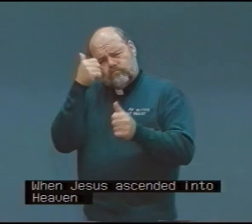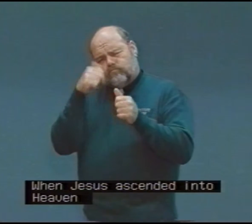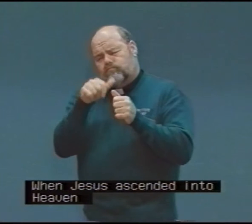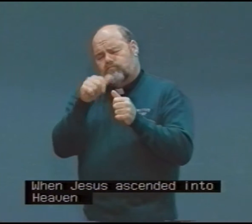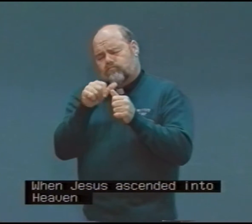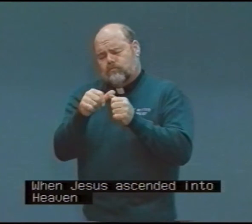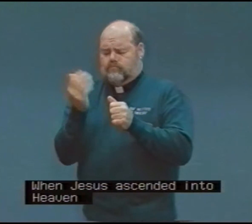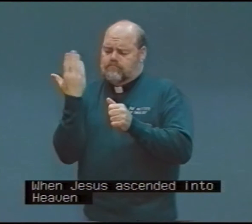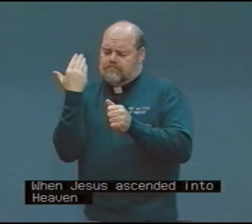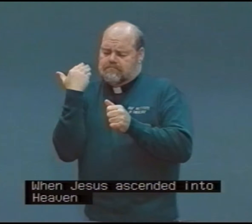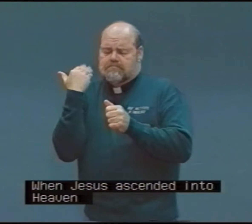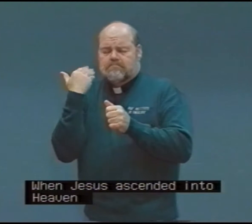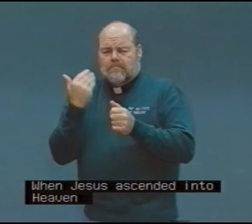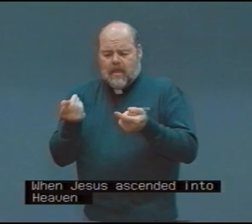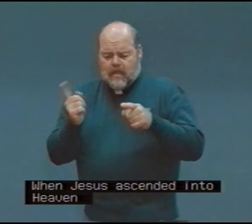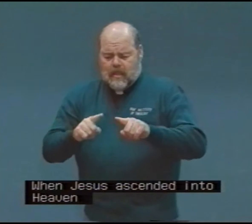When Jesus ascended into heaven,